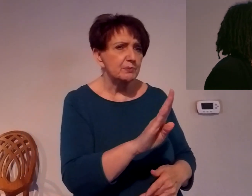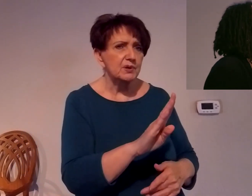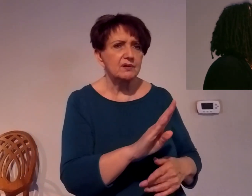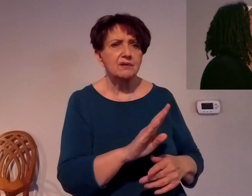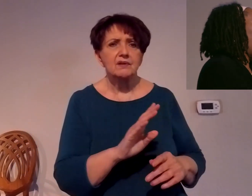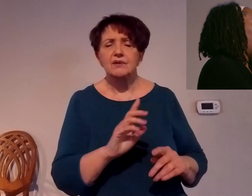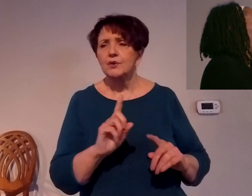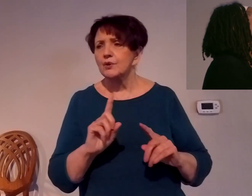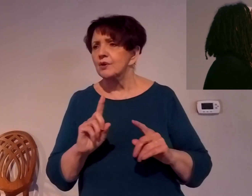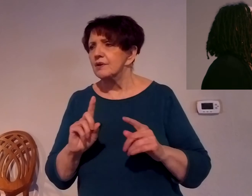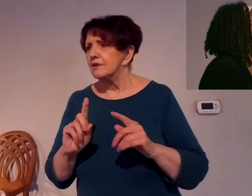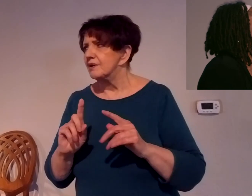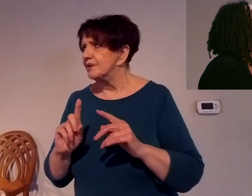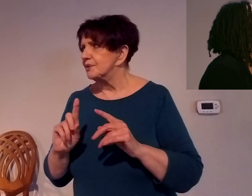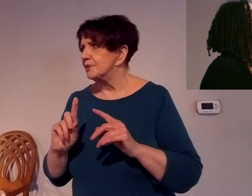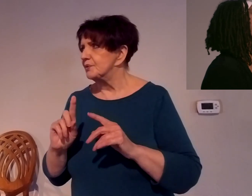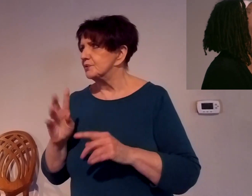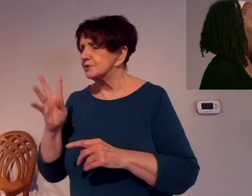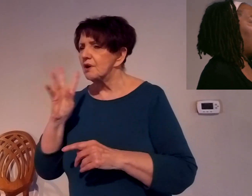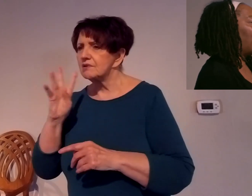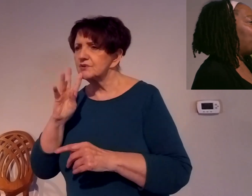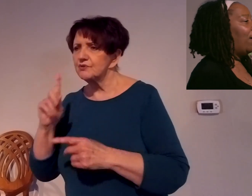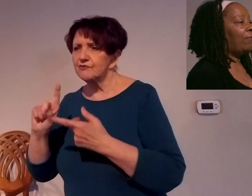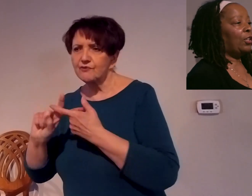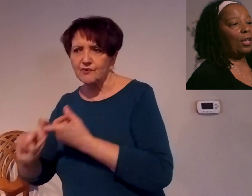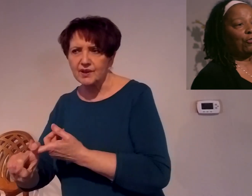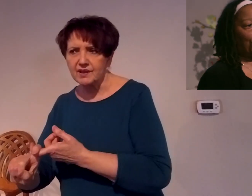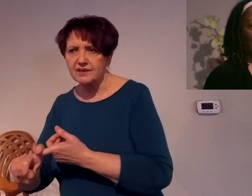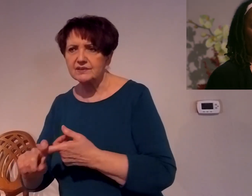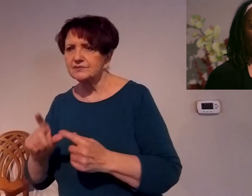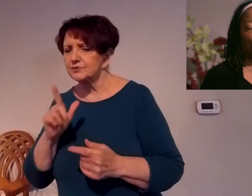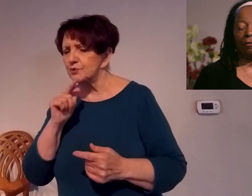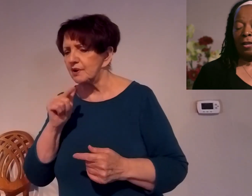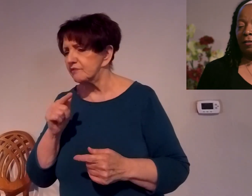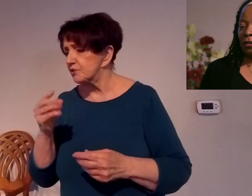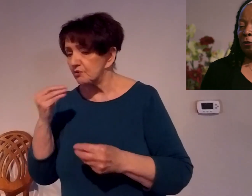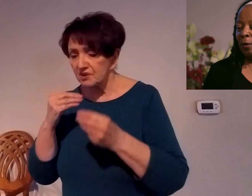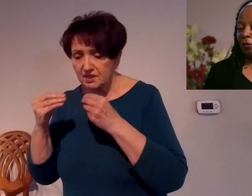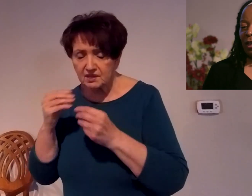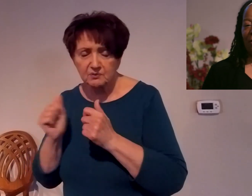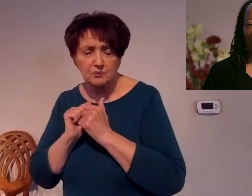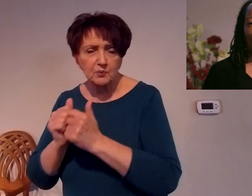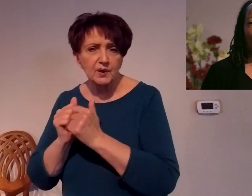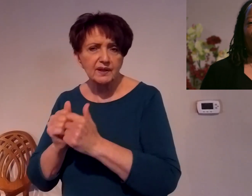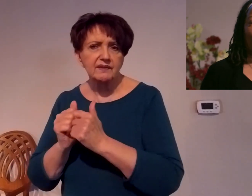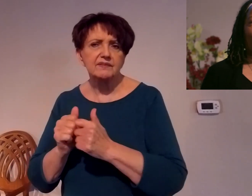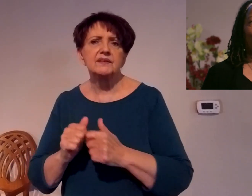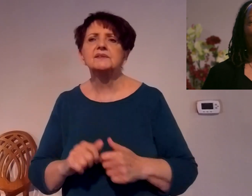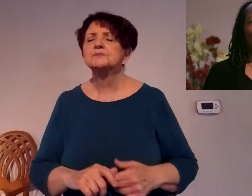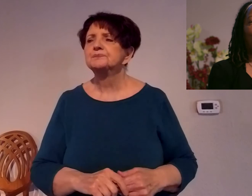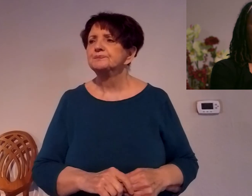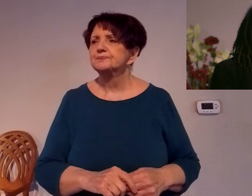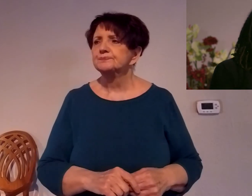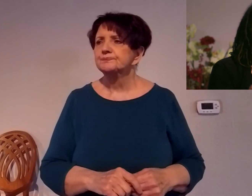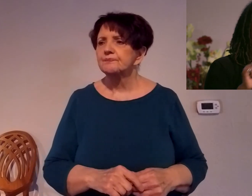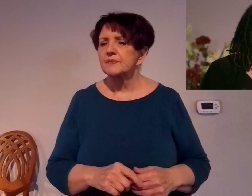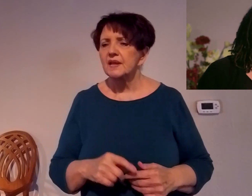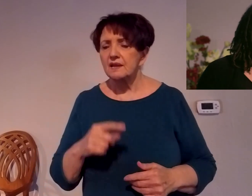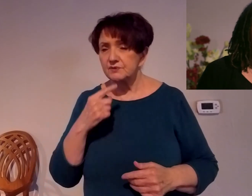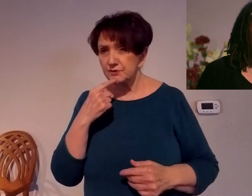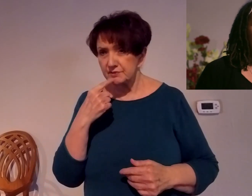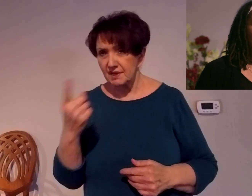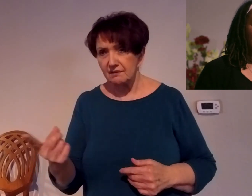you go and talk to your friends, whoever you're having lunch with or dinner with later in the day, and you